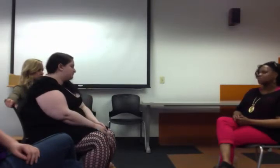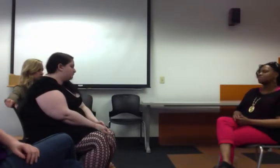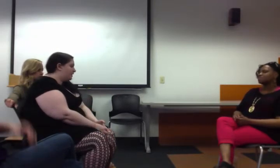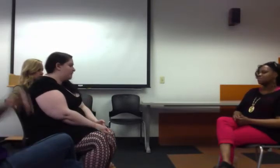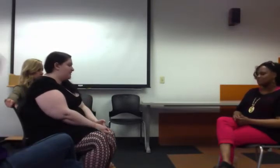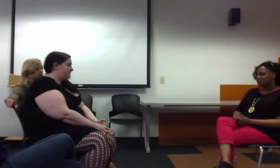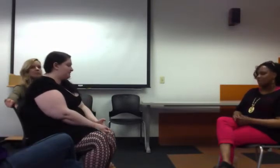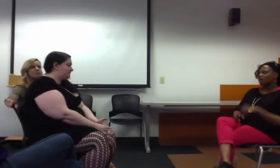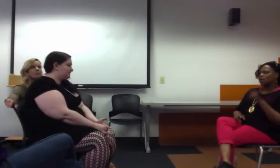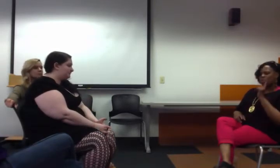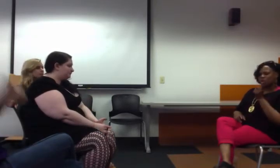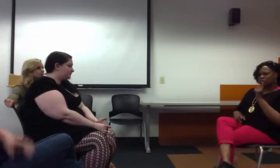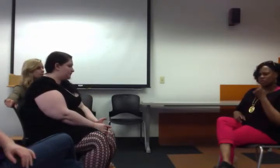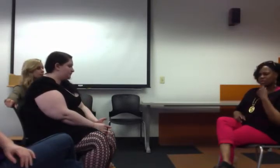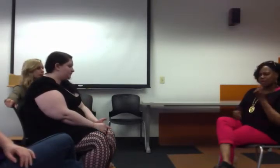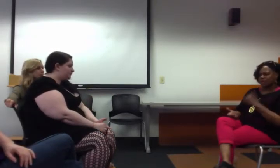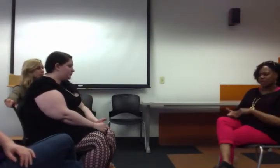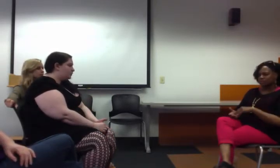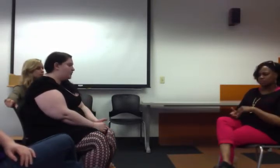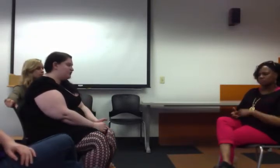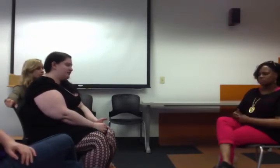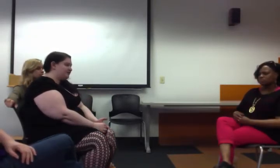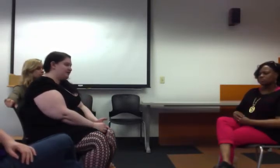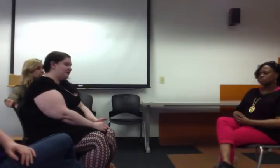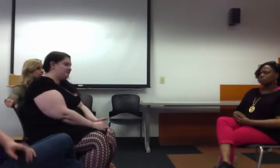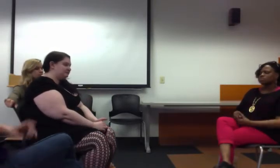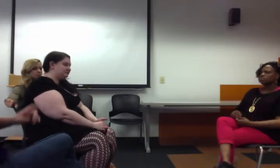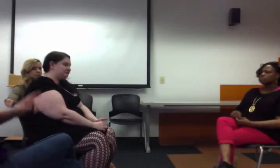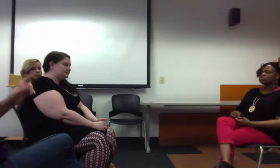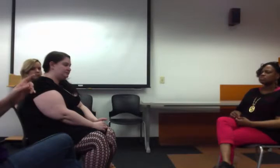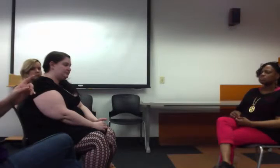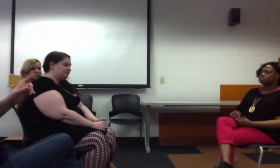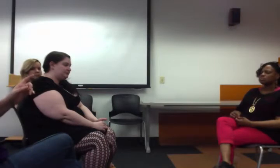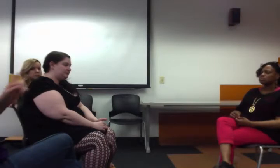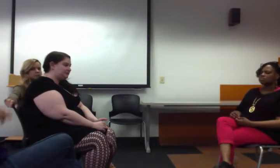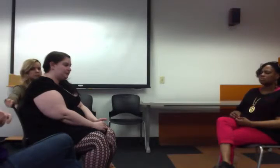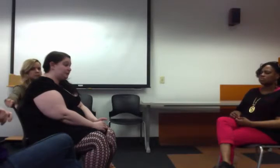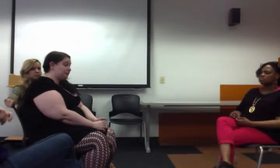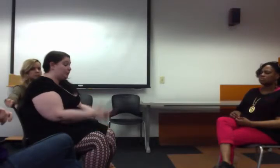Wow, nice. Where did you say it was again? So there's one theater on